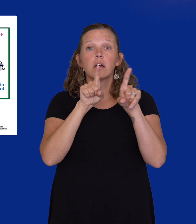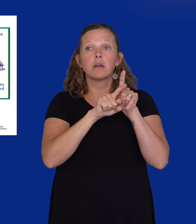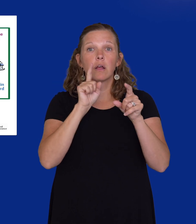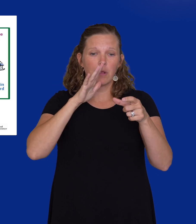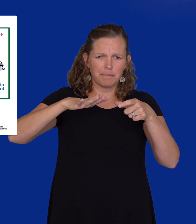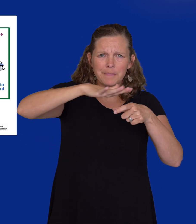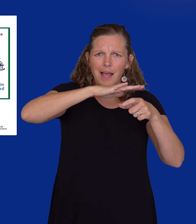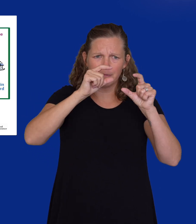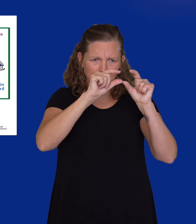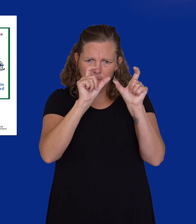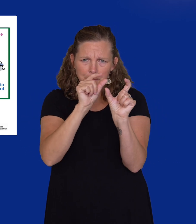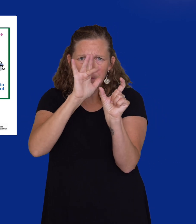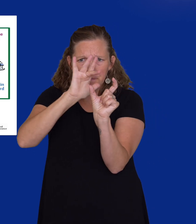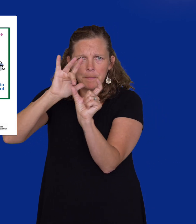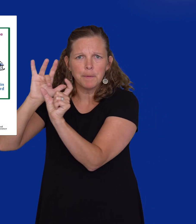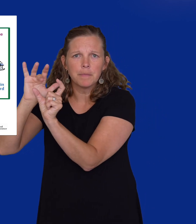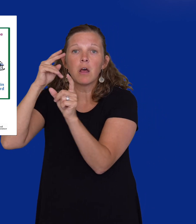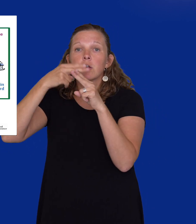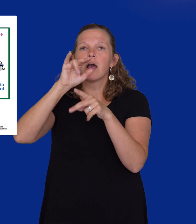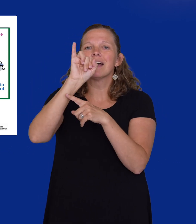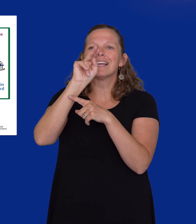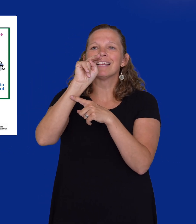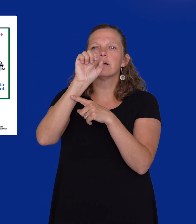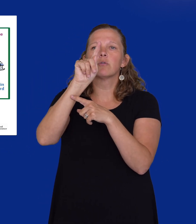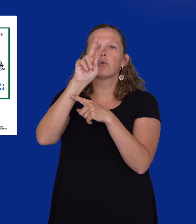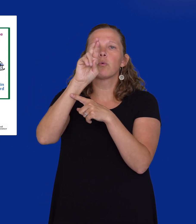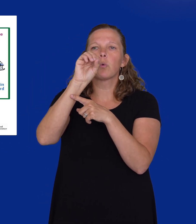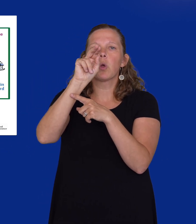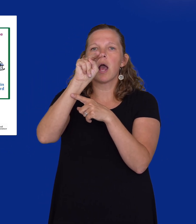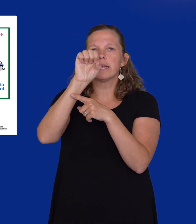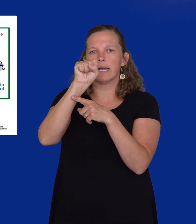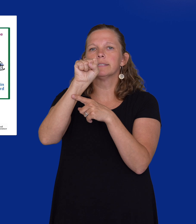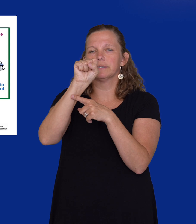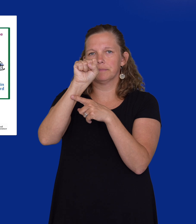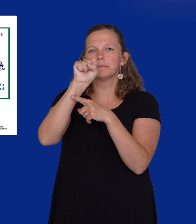the closely surrounding information called introns.